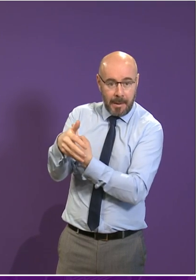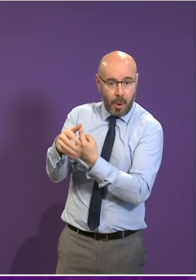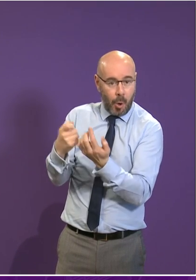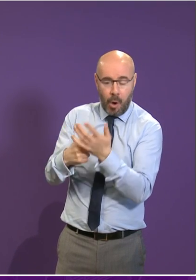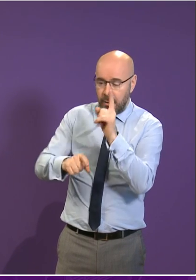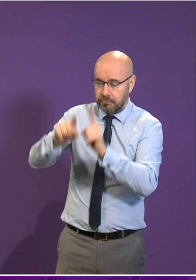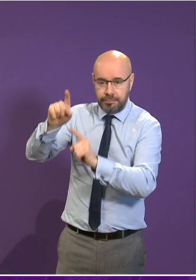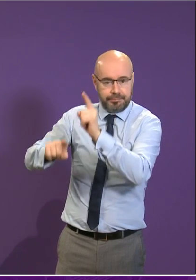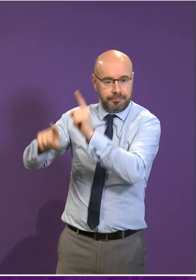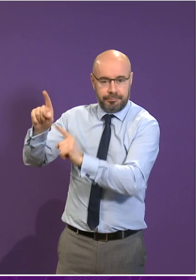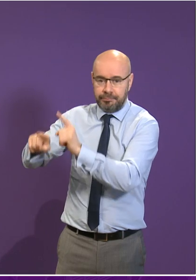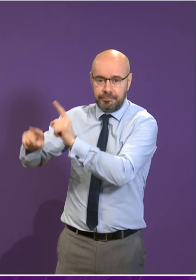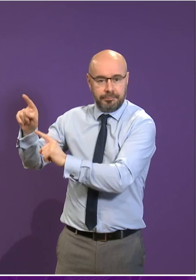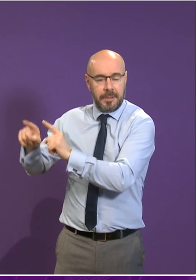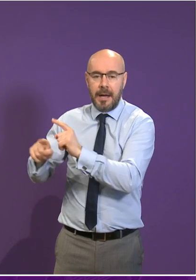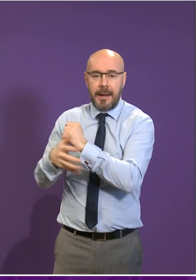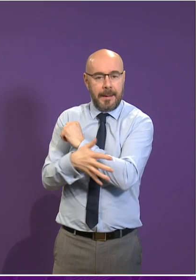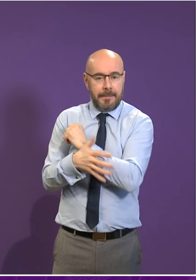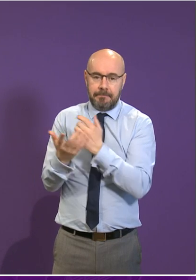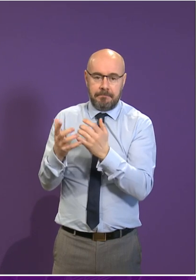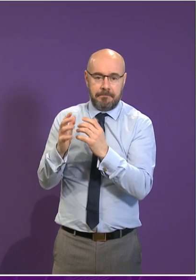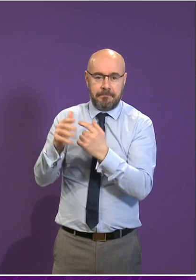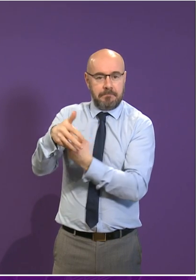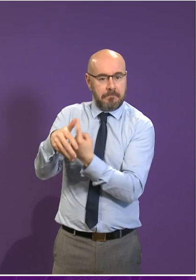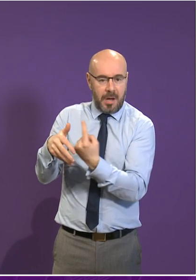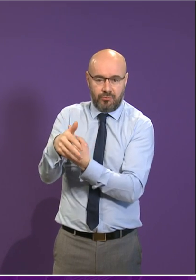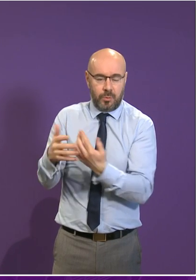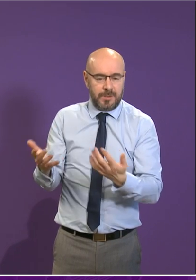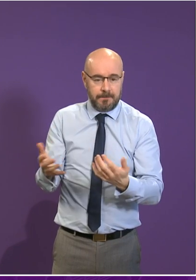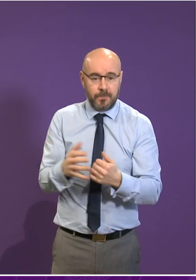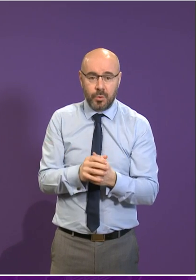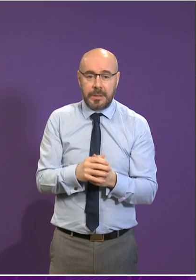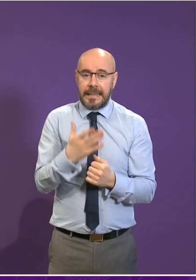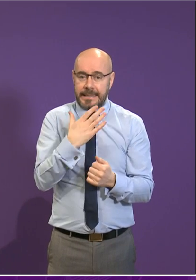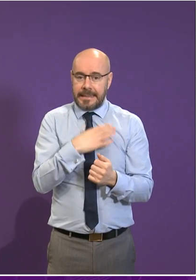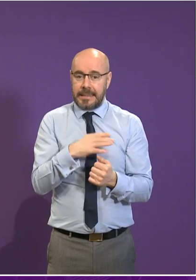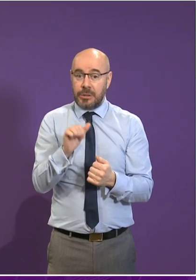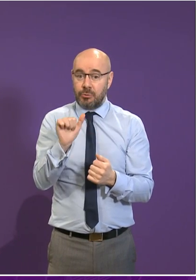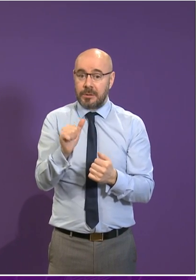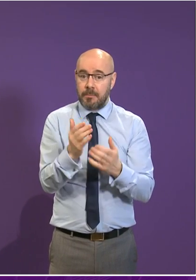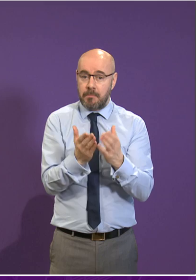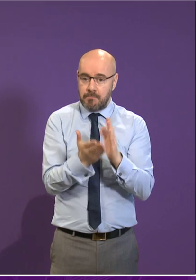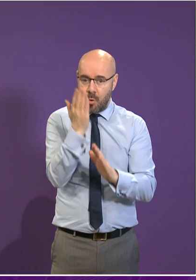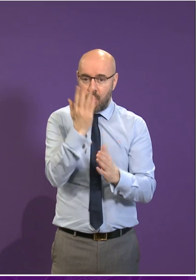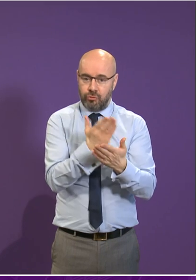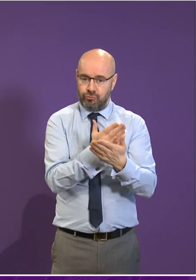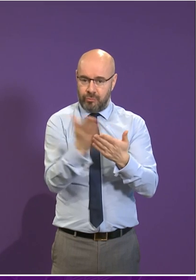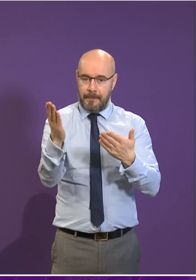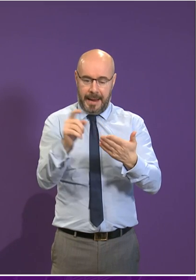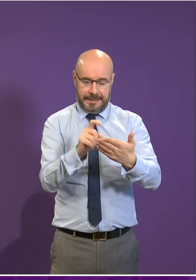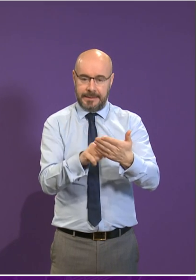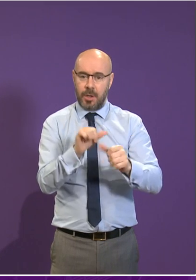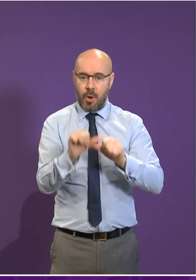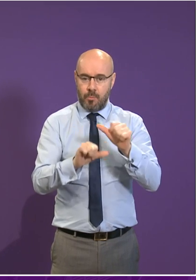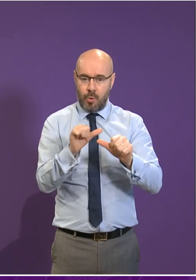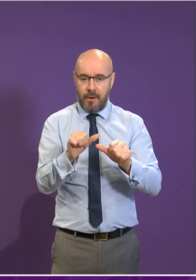or a variety of different demographics. So I think there is a requirement for more transparency to allow those who are